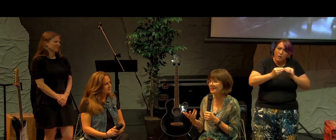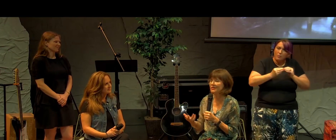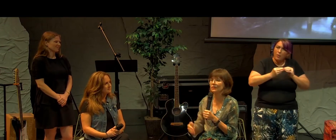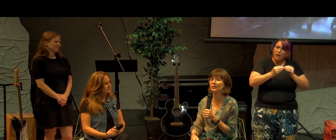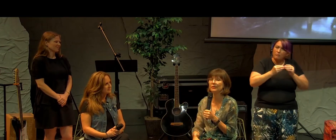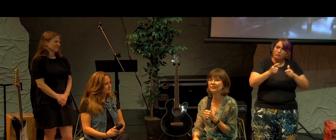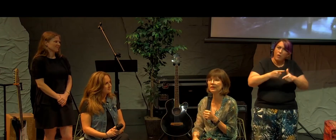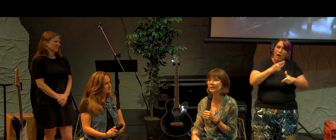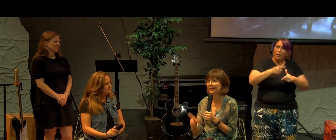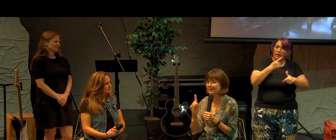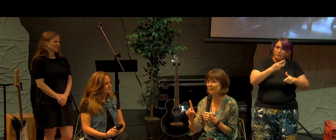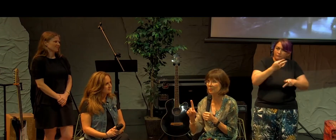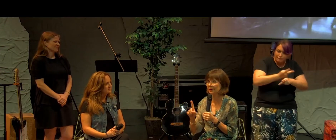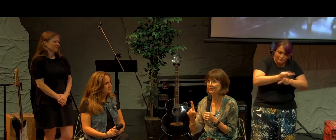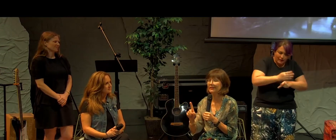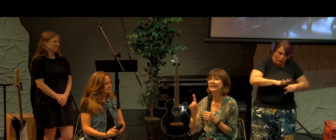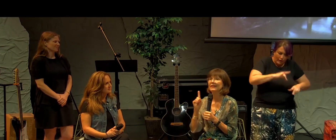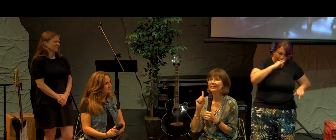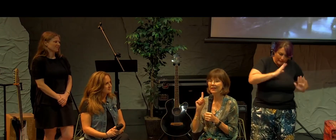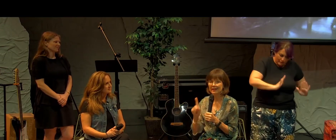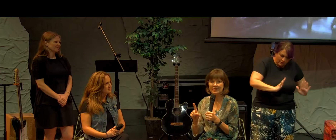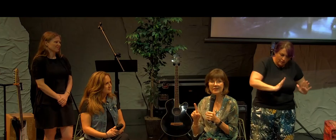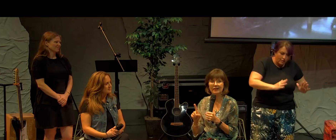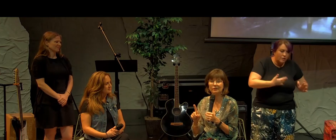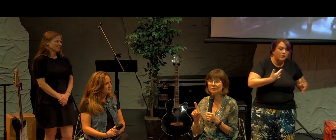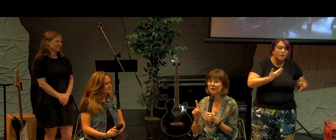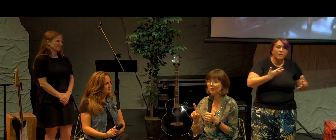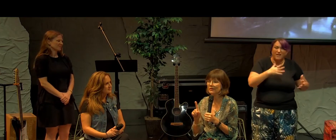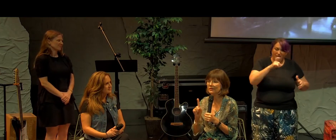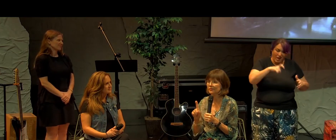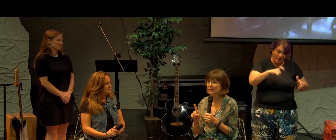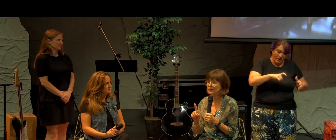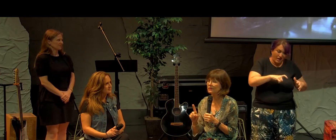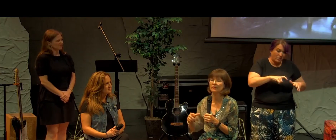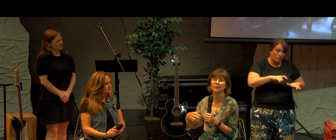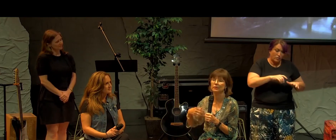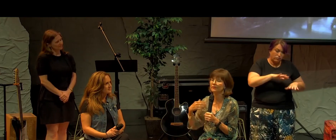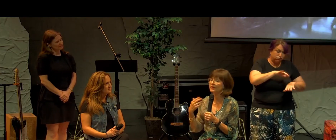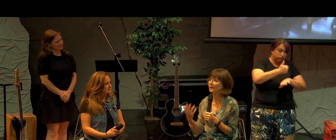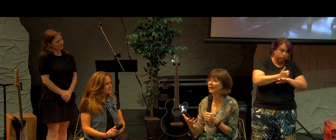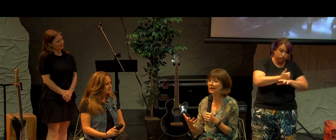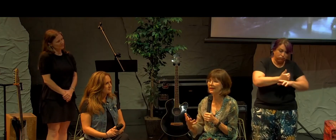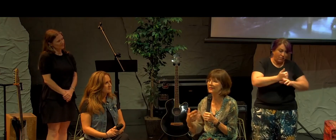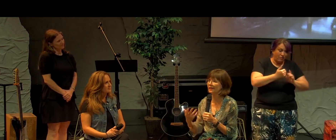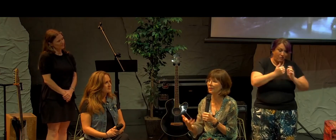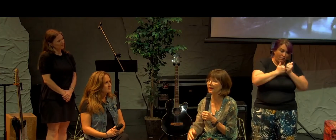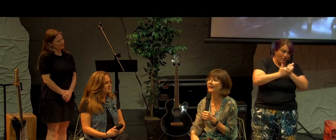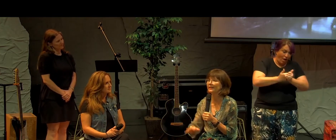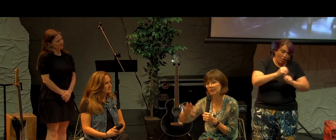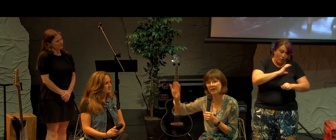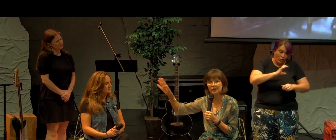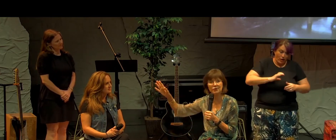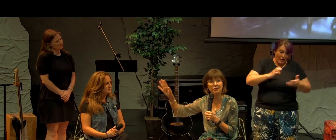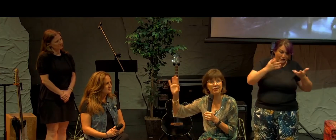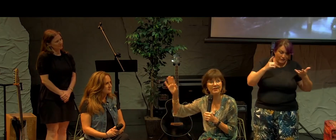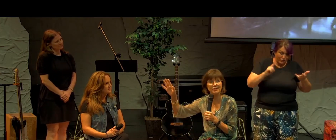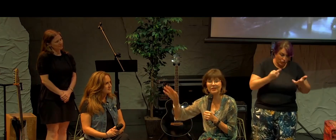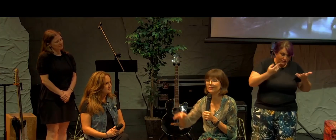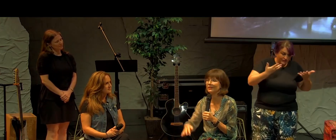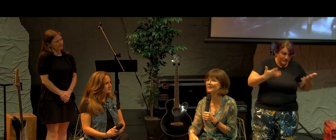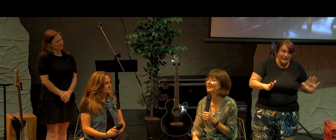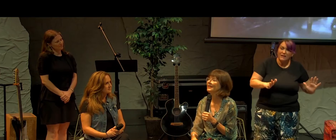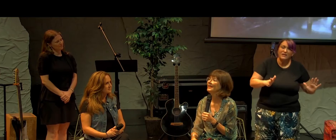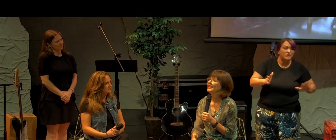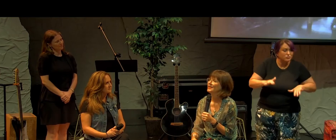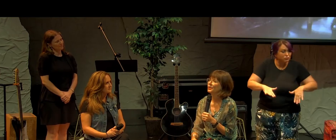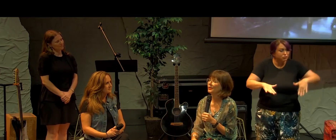us children, we figure, well, that's number one. They need to stand firm in Christ first. We do everything we can to help that, and then we can go turn our attention to other